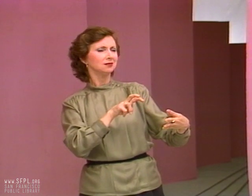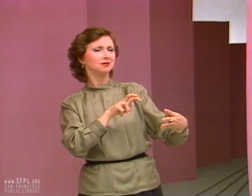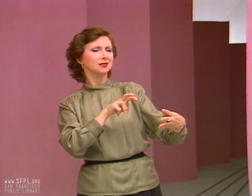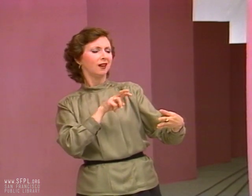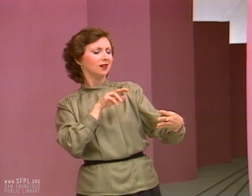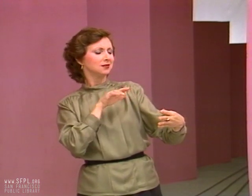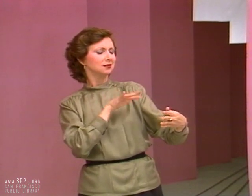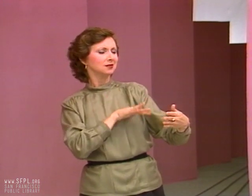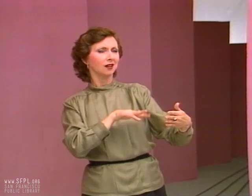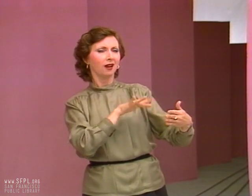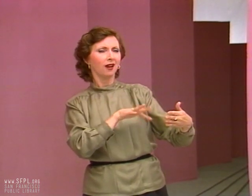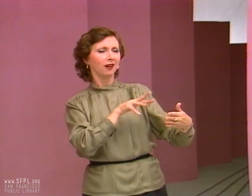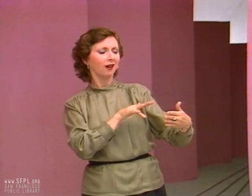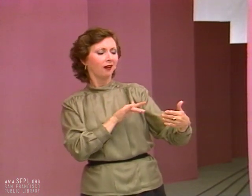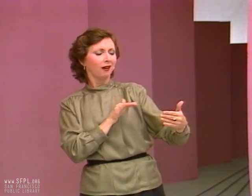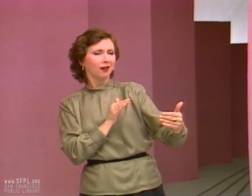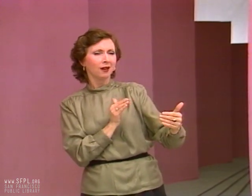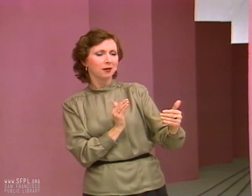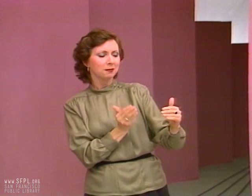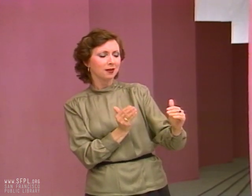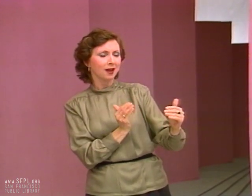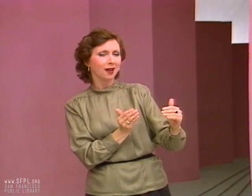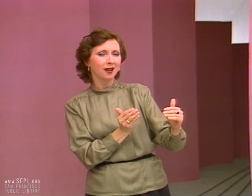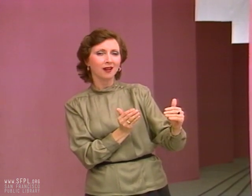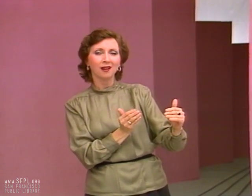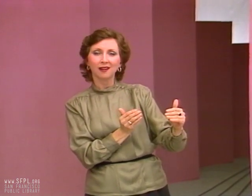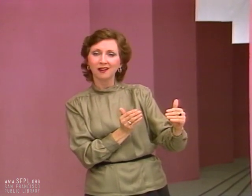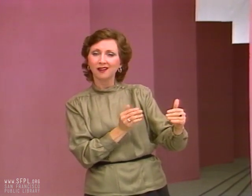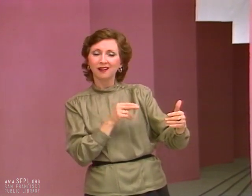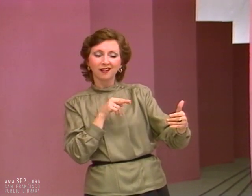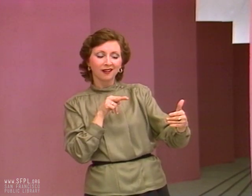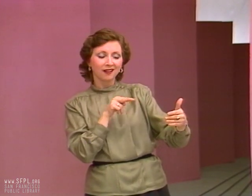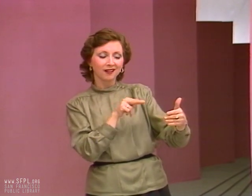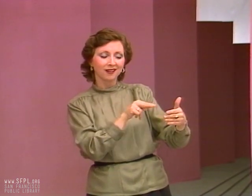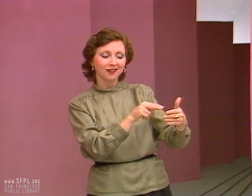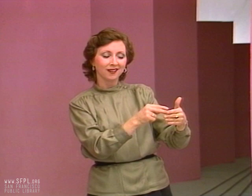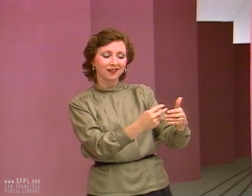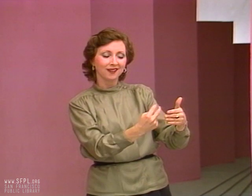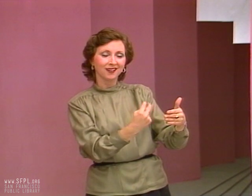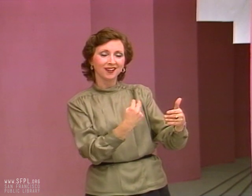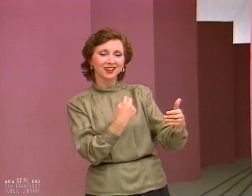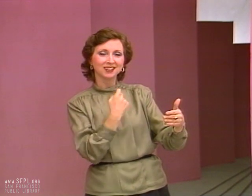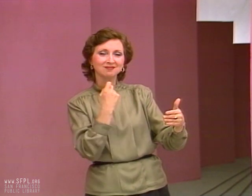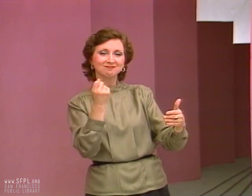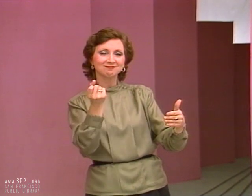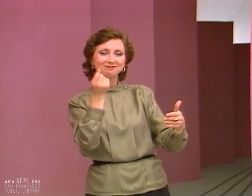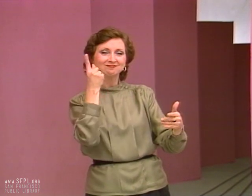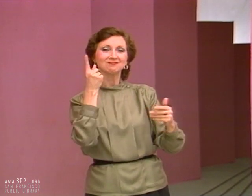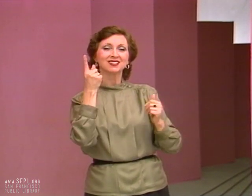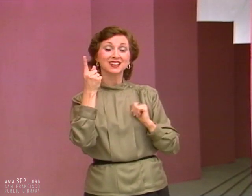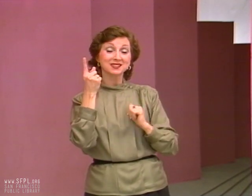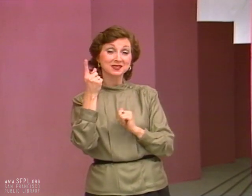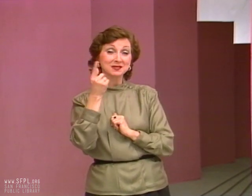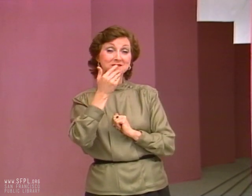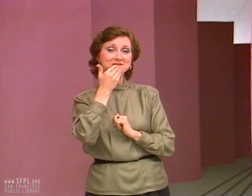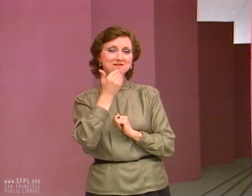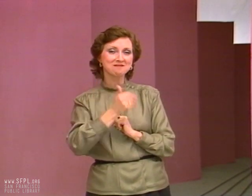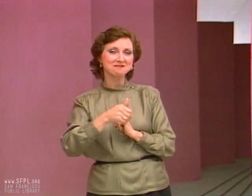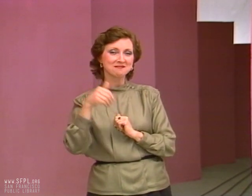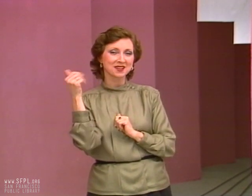Through the study of cultures, we can gain a deeper understanding of ourselves as members of a group and as